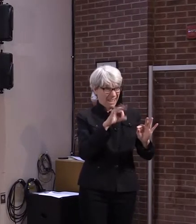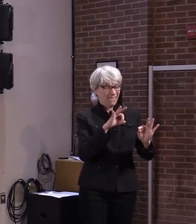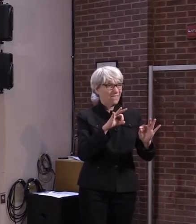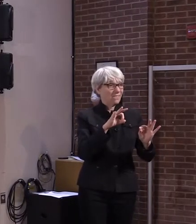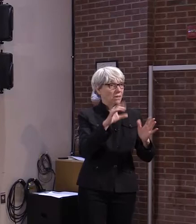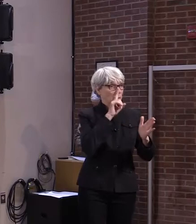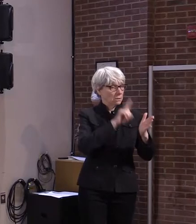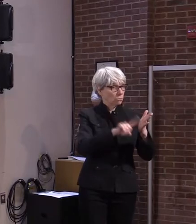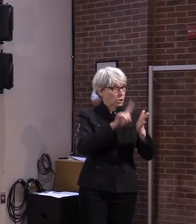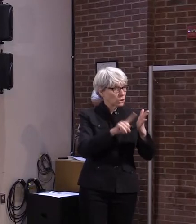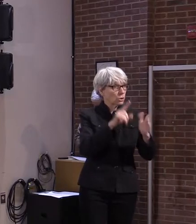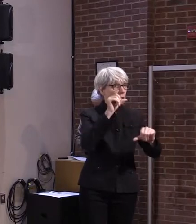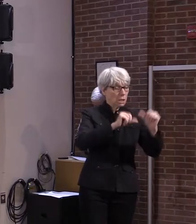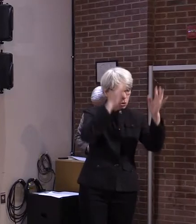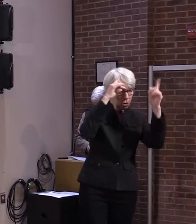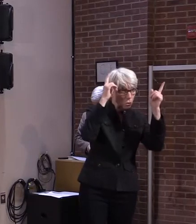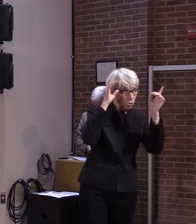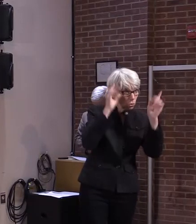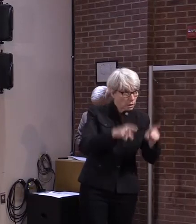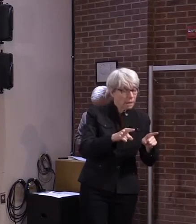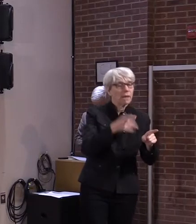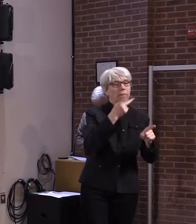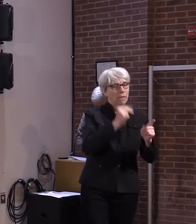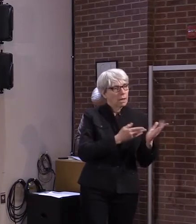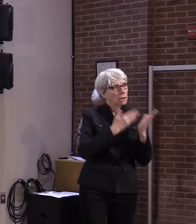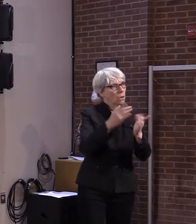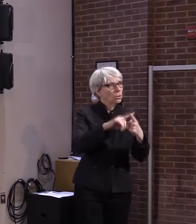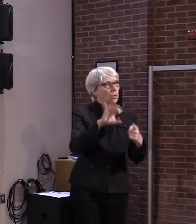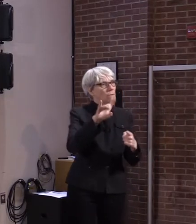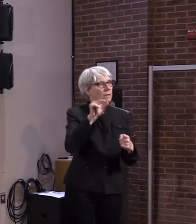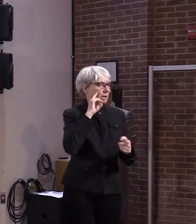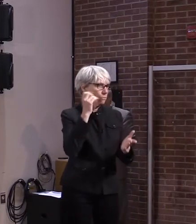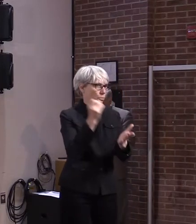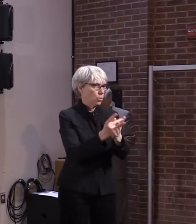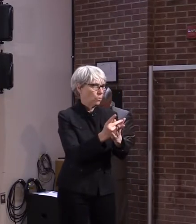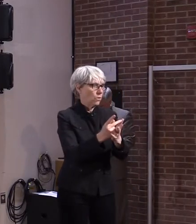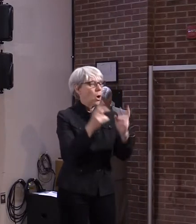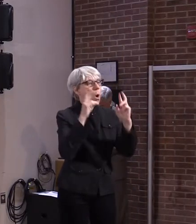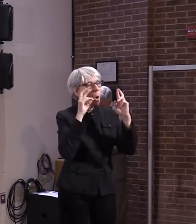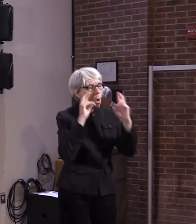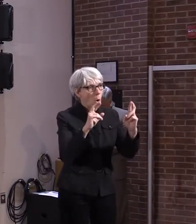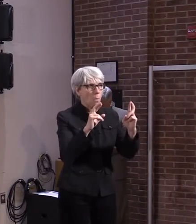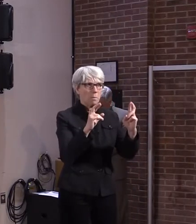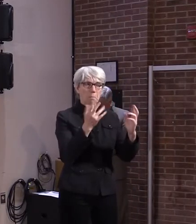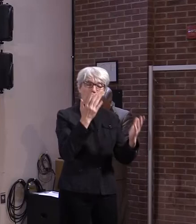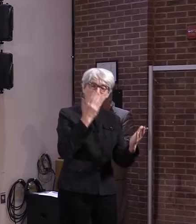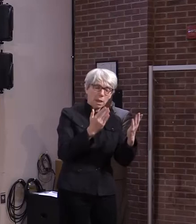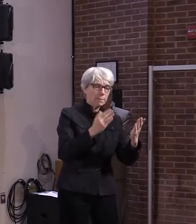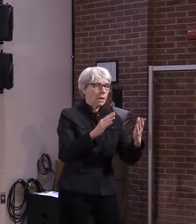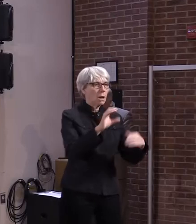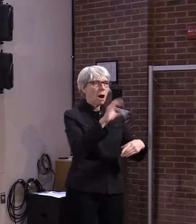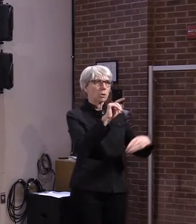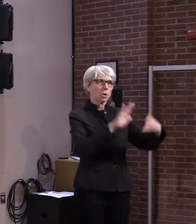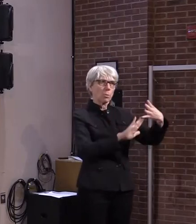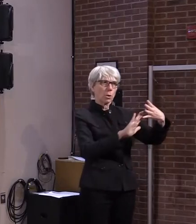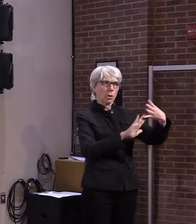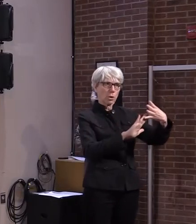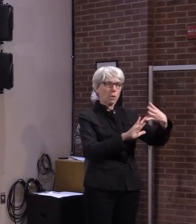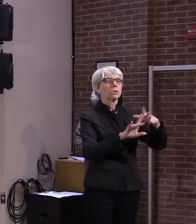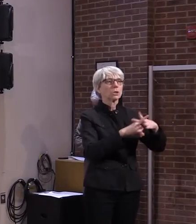soon, potentially leading to a late October date for immunization of children ages 5 to